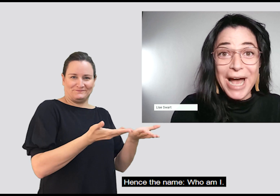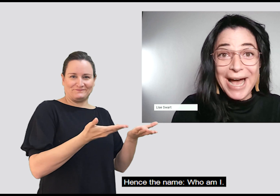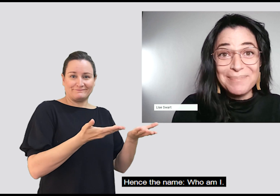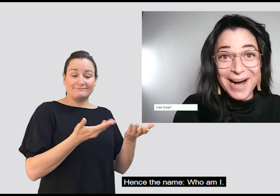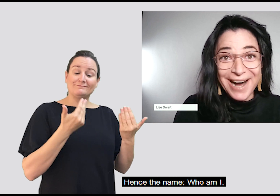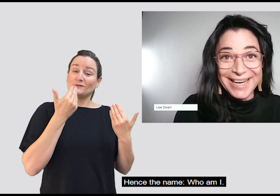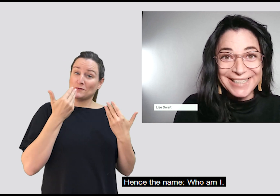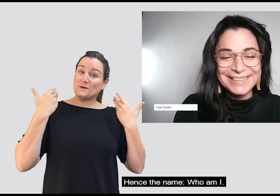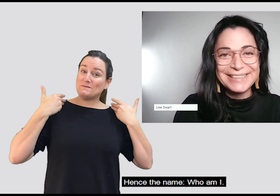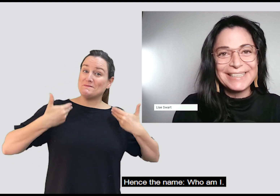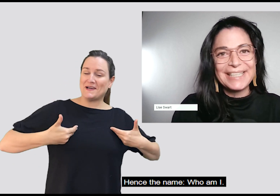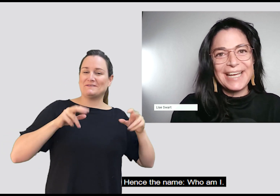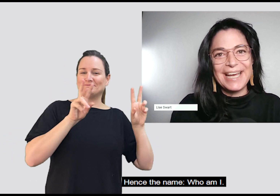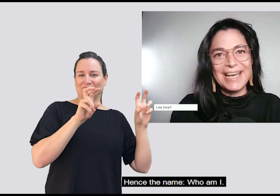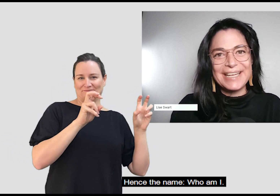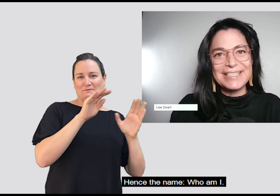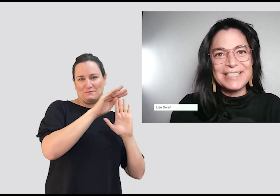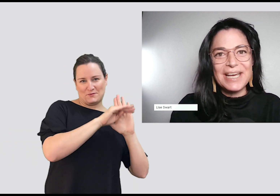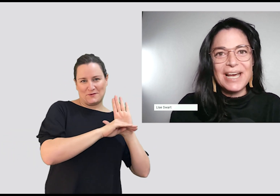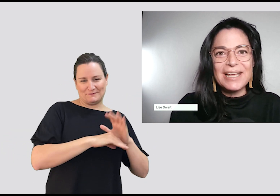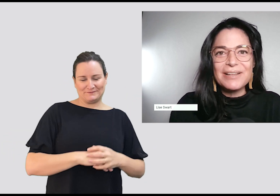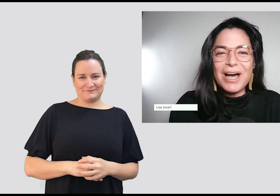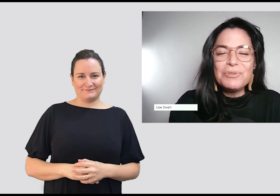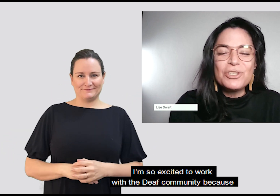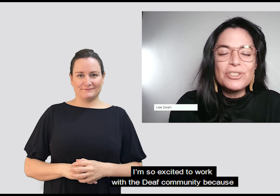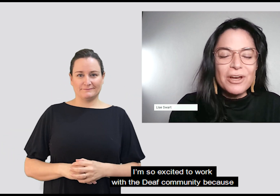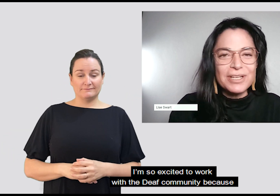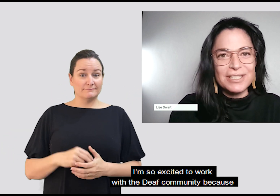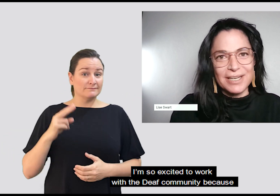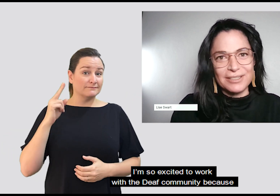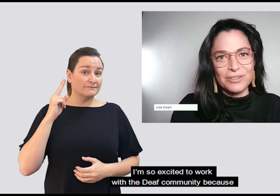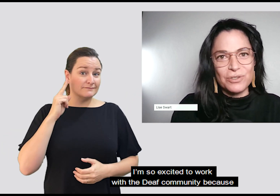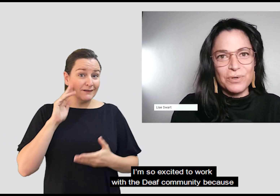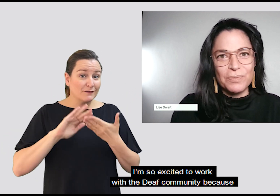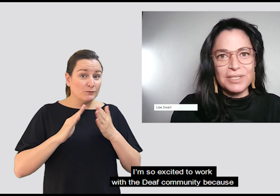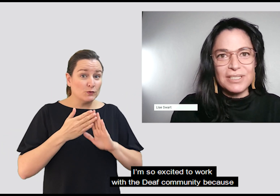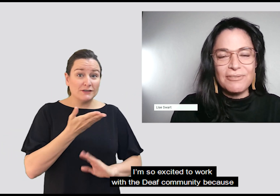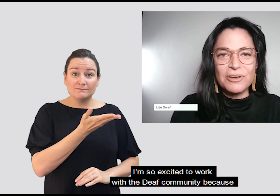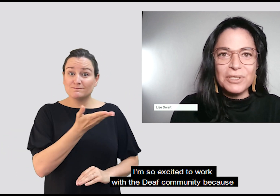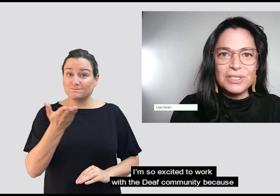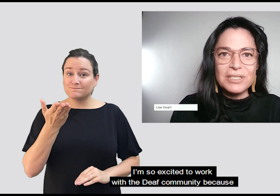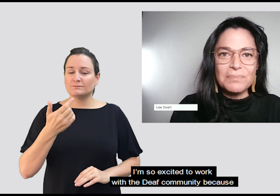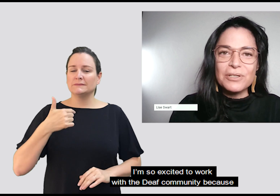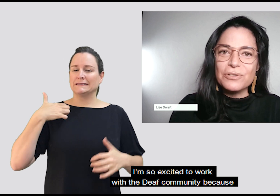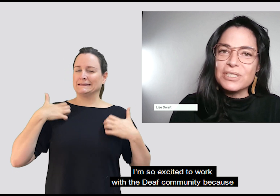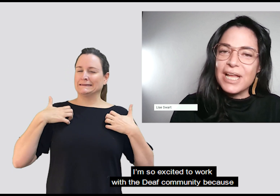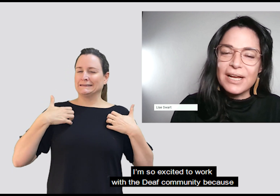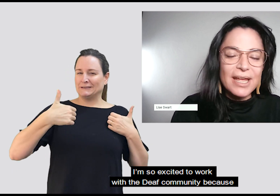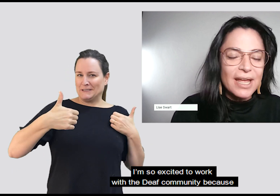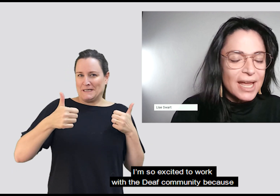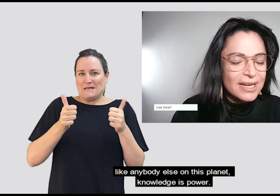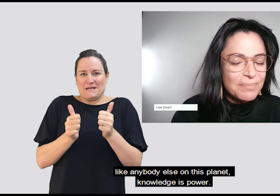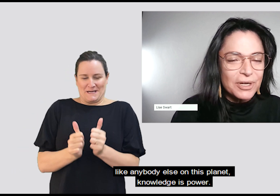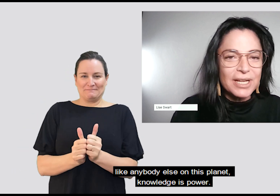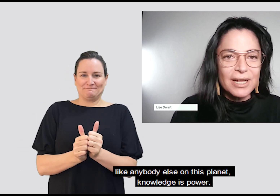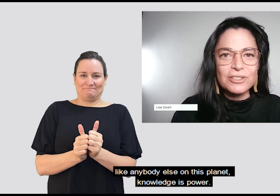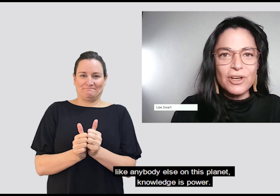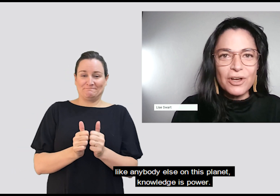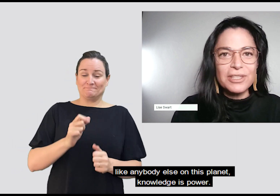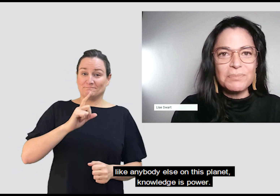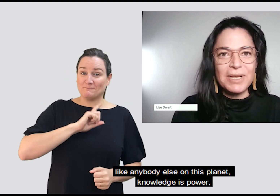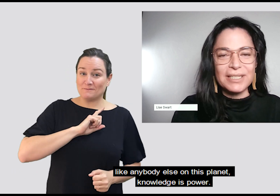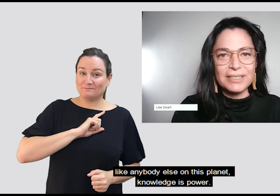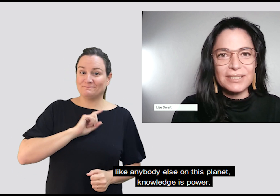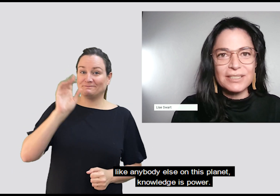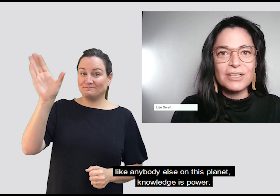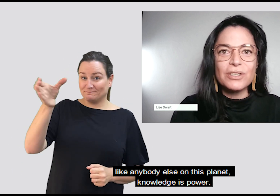name, Who Am I? And I'm so excited to work with the deaf community because, like anybody